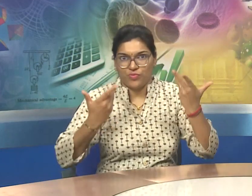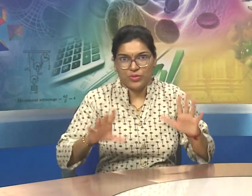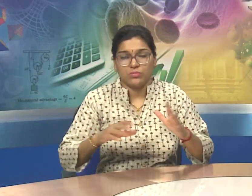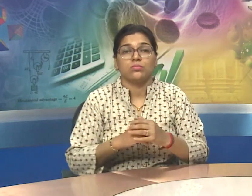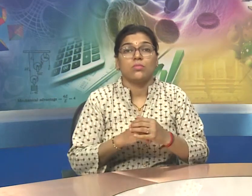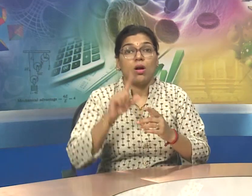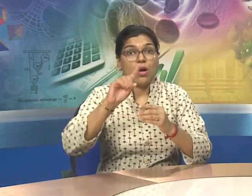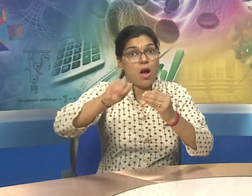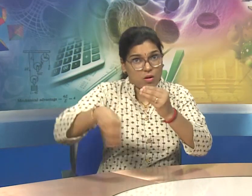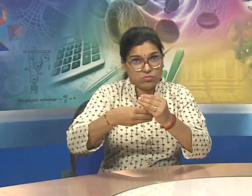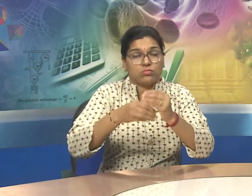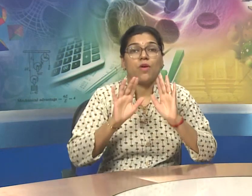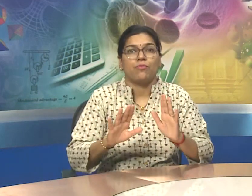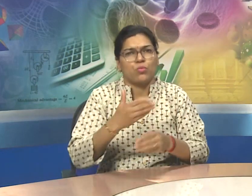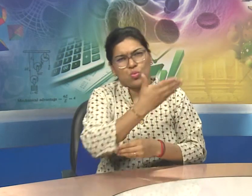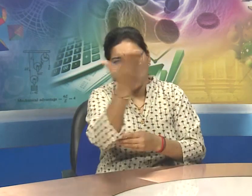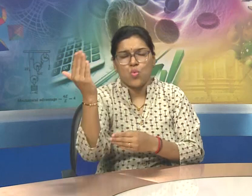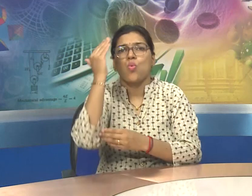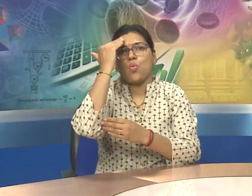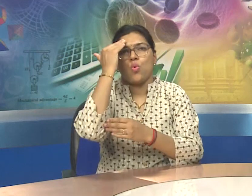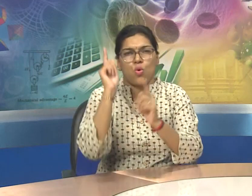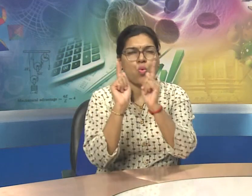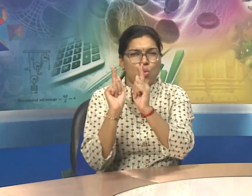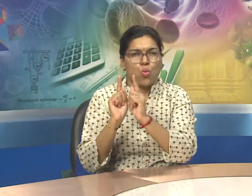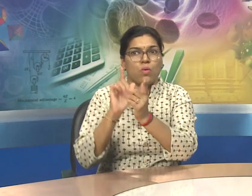Till now we have covered the story. Now